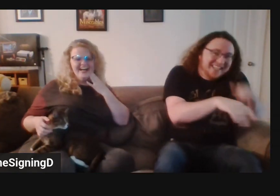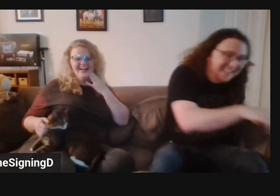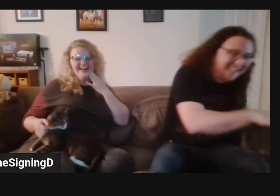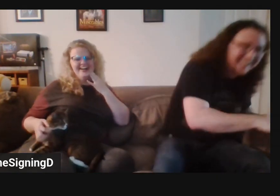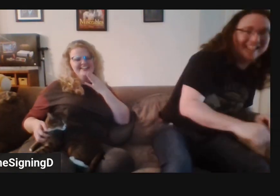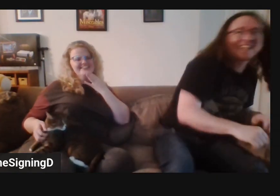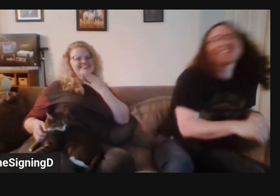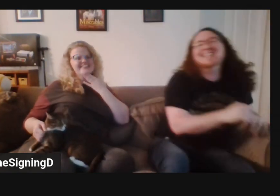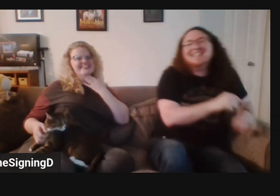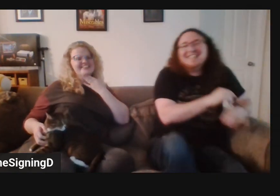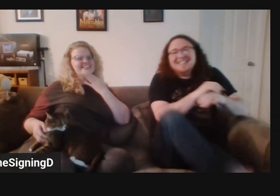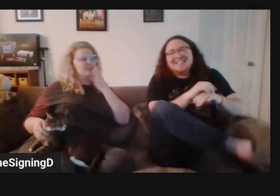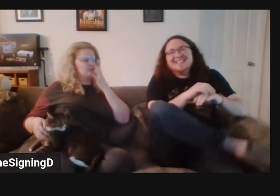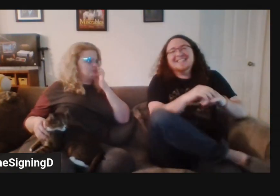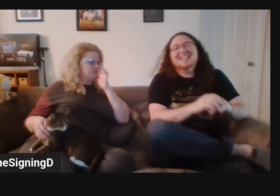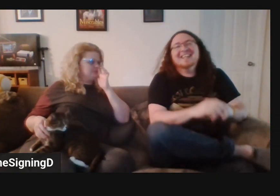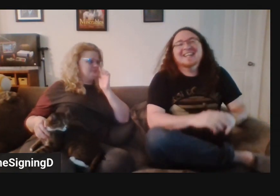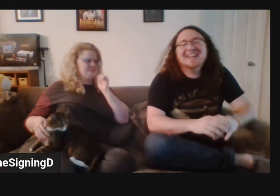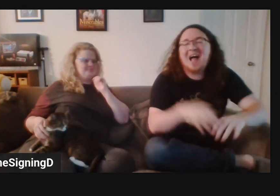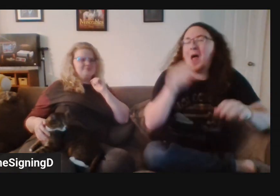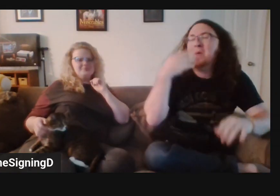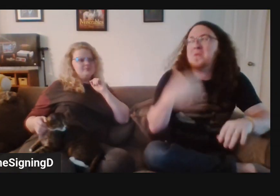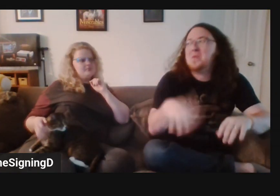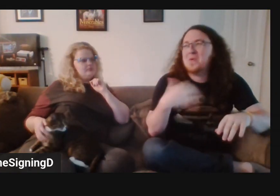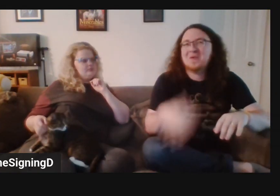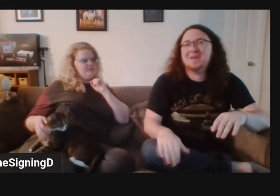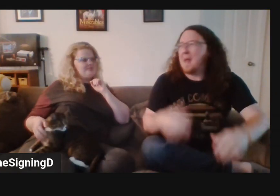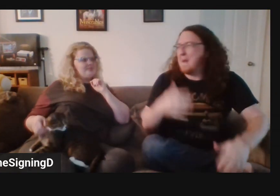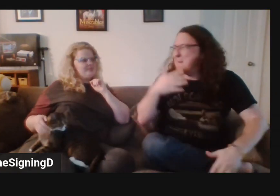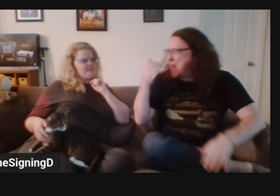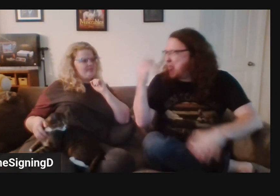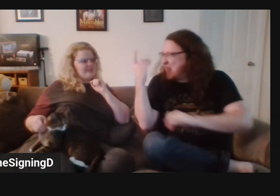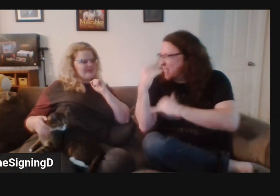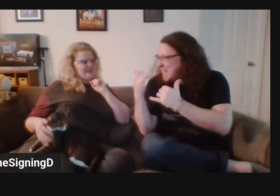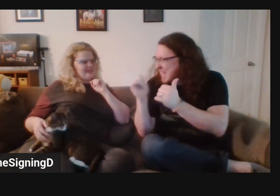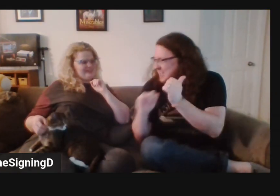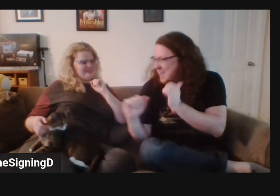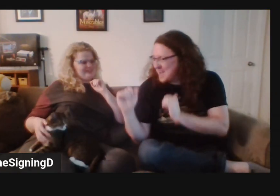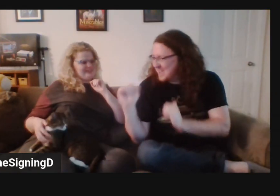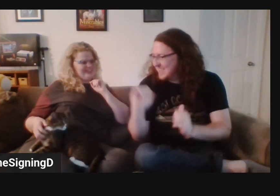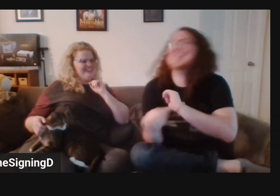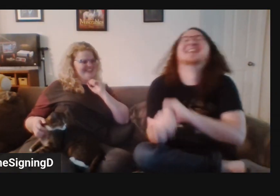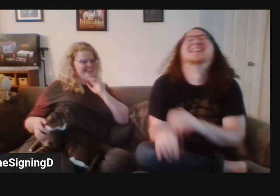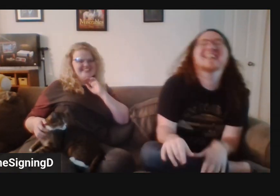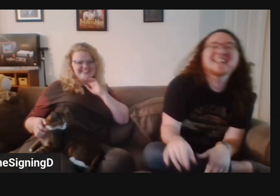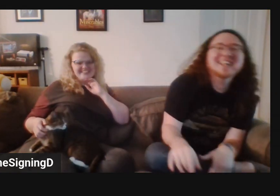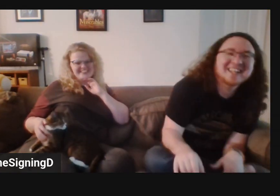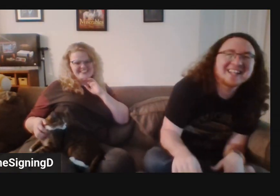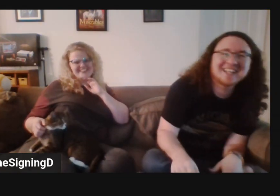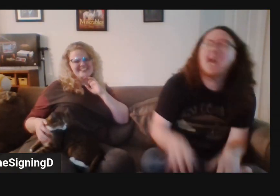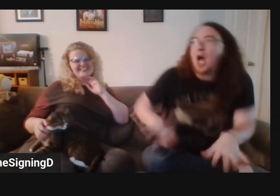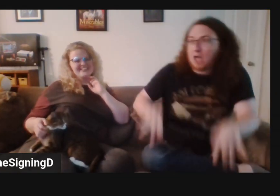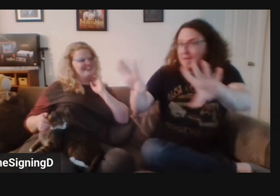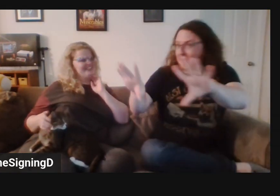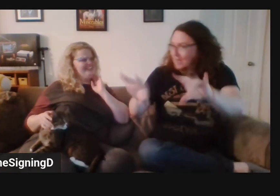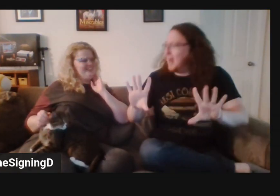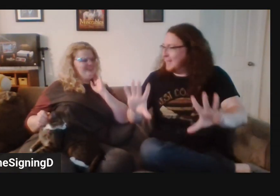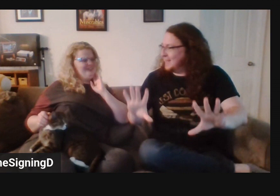So Oh boy. better than the Today Show Oh my goodness. Australia. Australia.